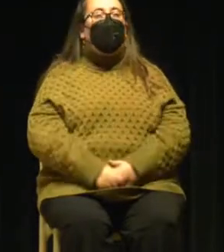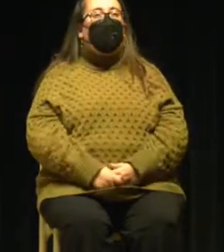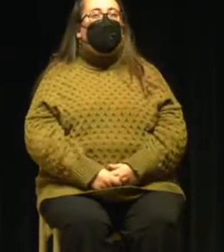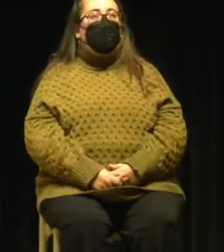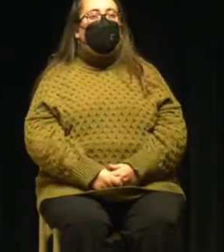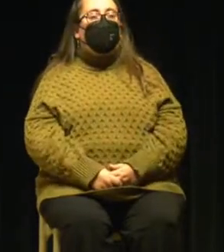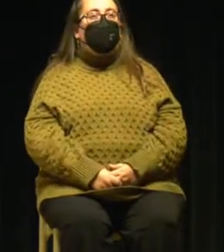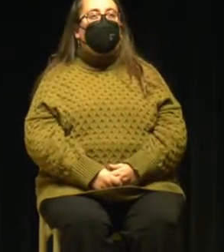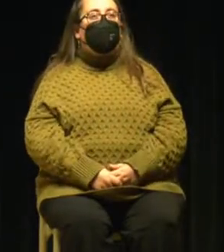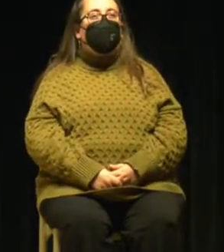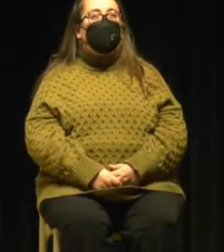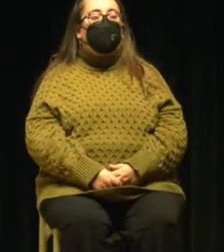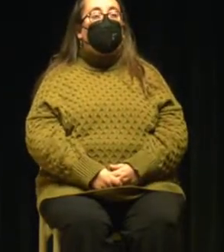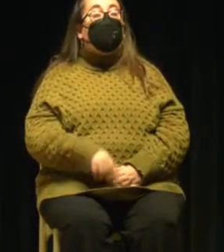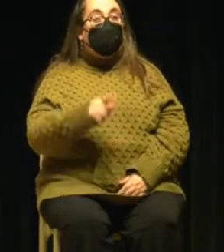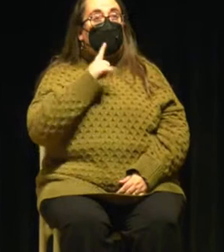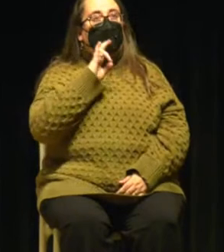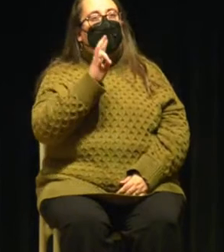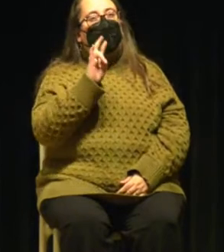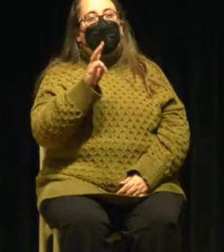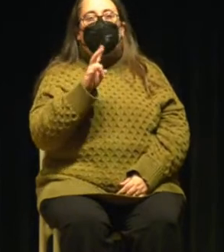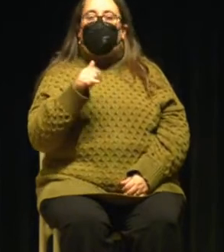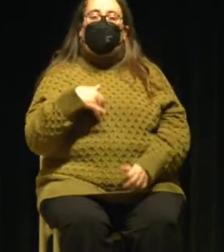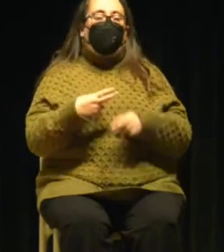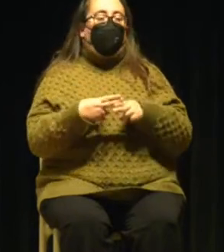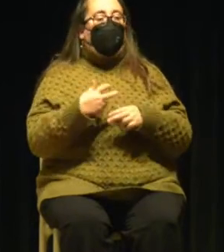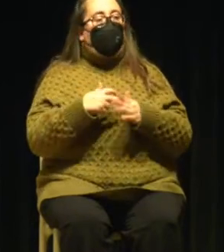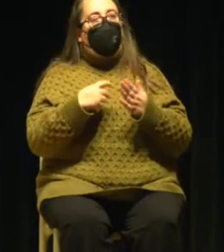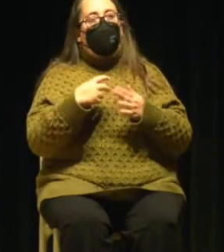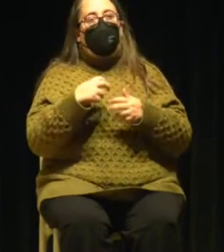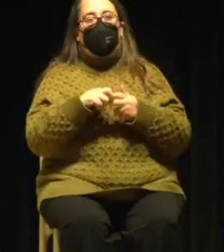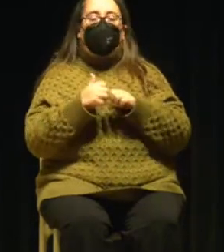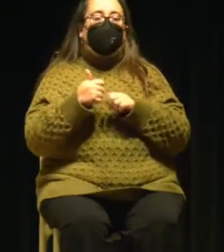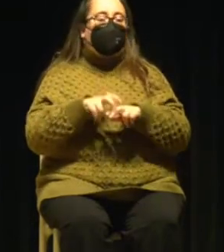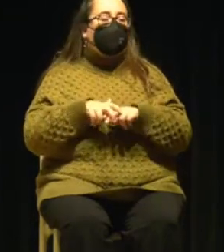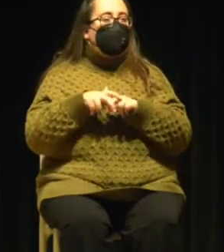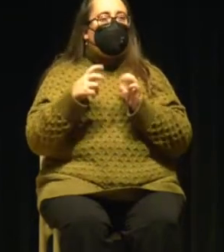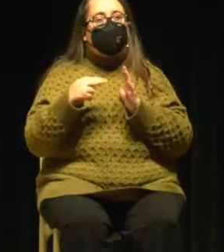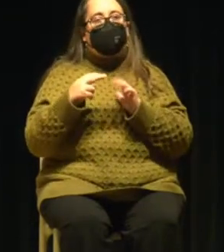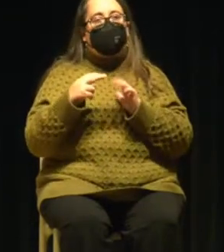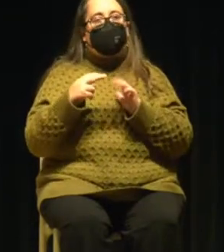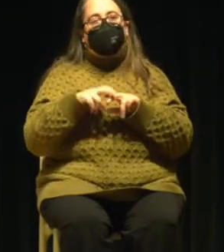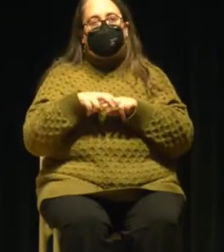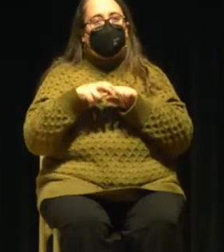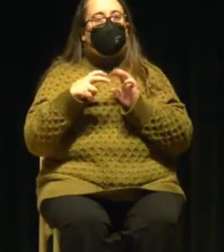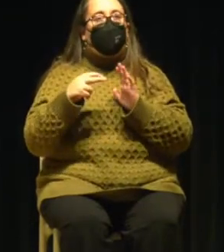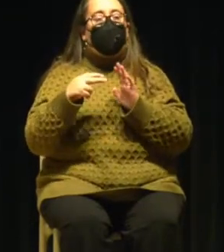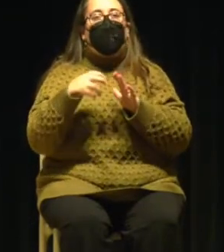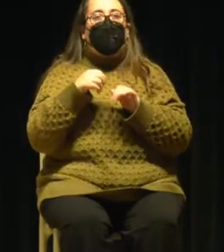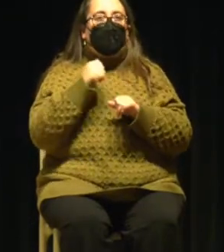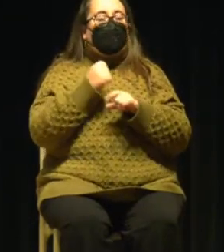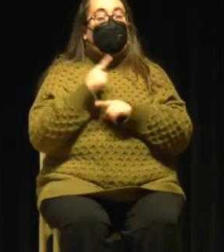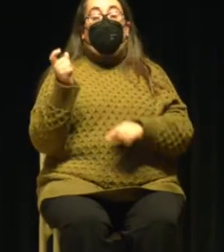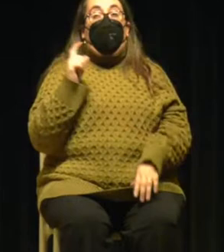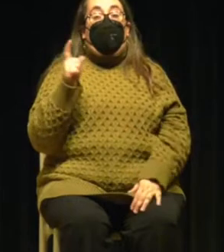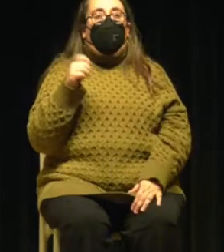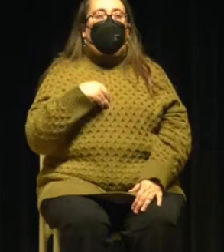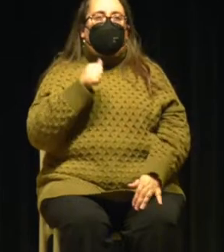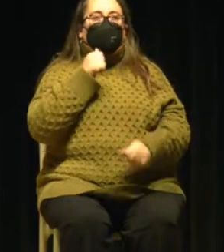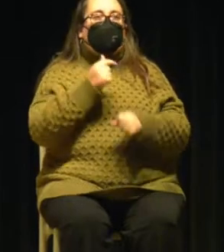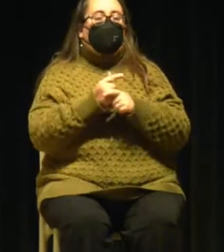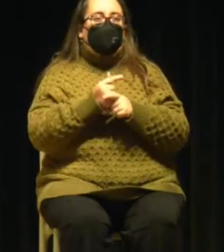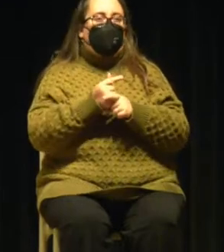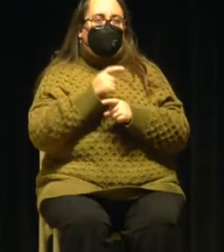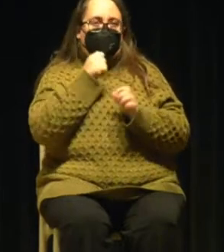To this day, she's in her 70s. She's like, you've always had a weight problem because you sit and read, you sit and read, you sit and read, and your little sister's always running around. My sister to this